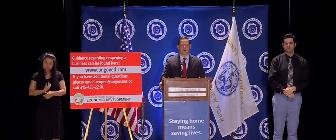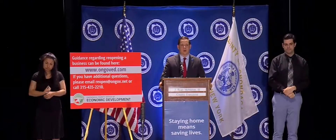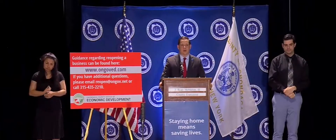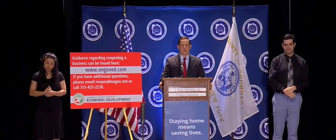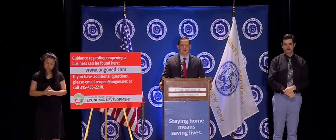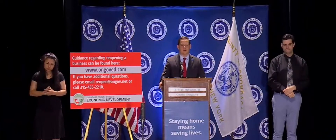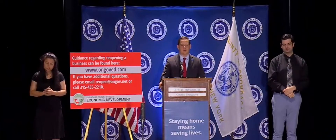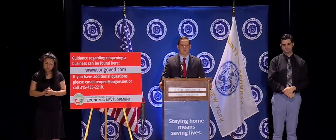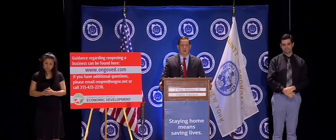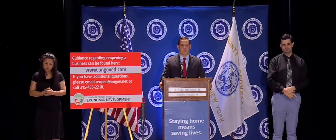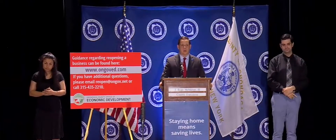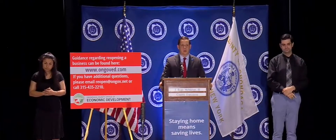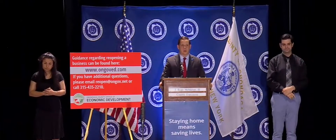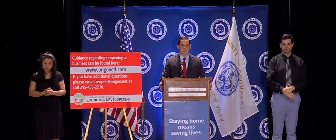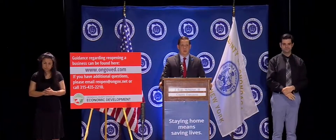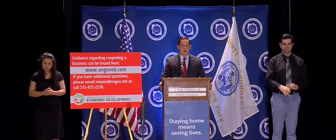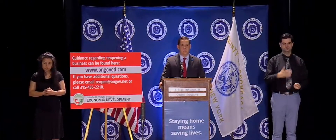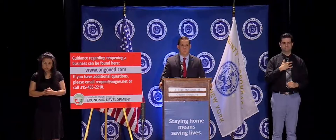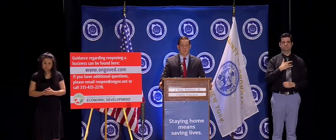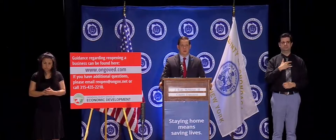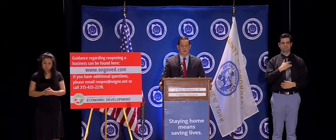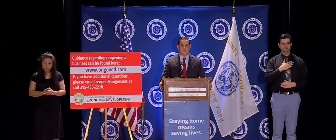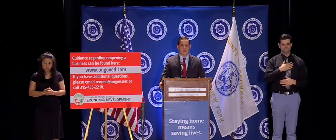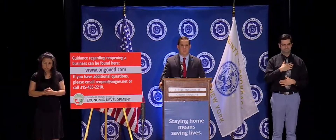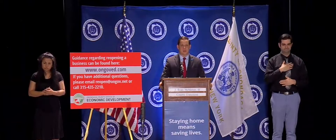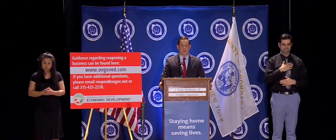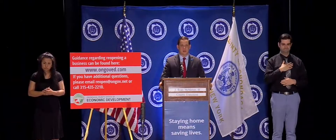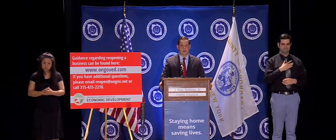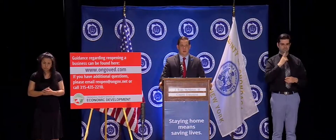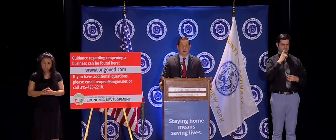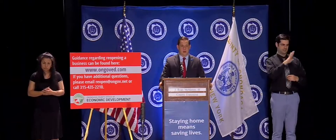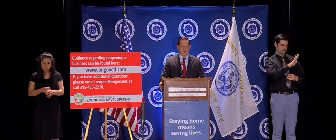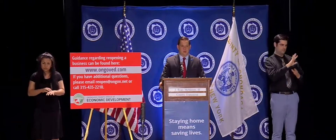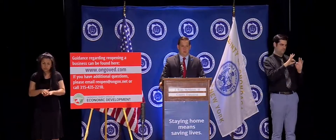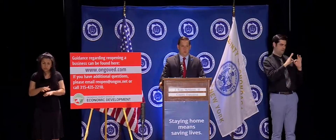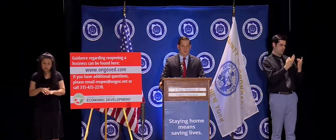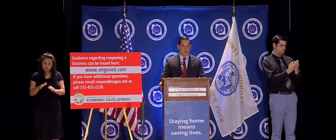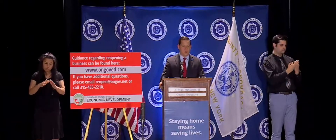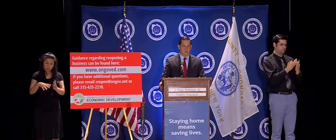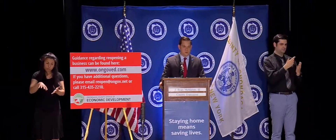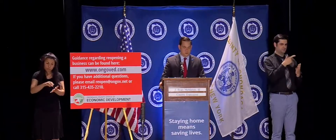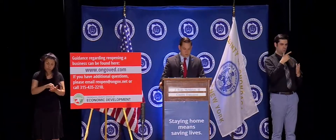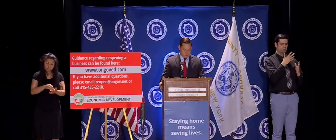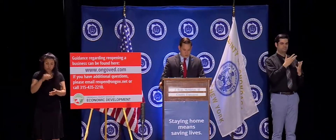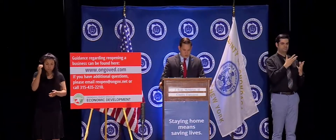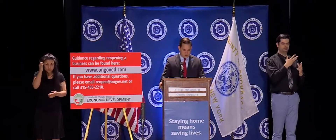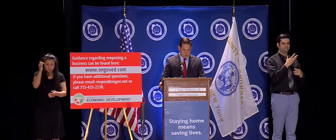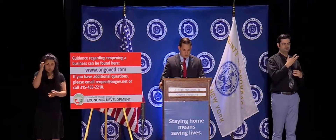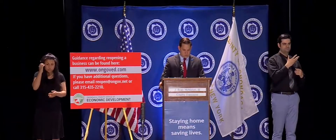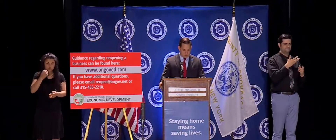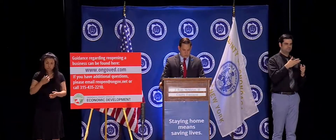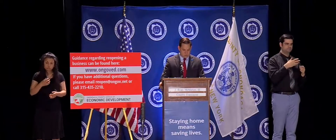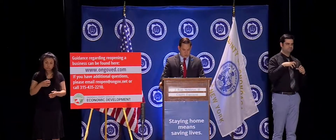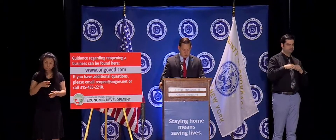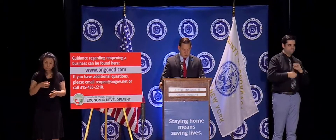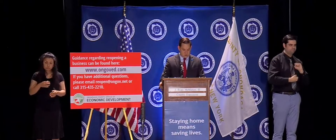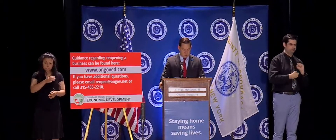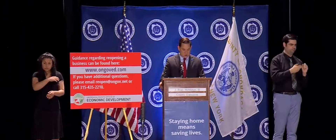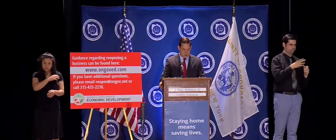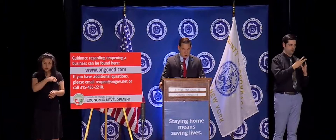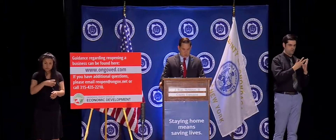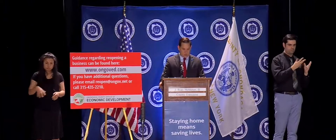Certainly, we want to think about him and his family, everyone we've lost over this